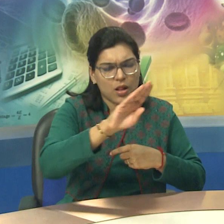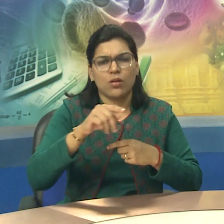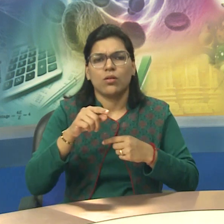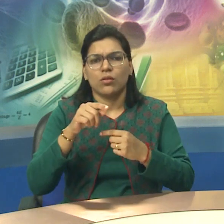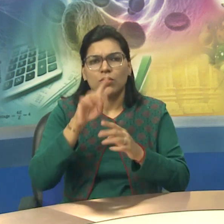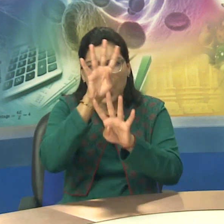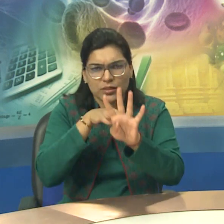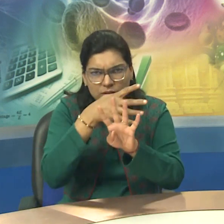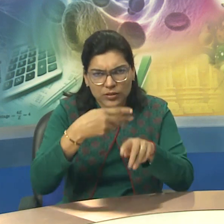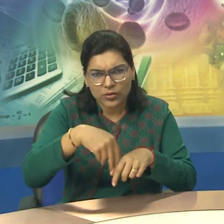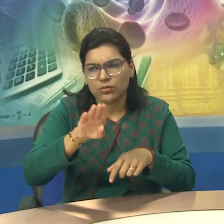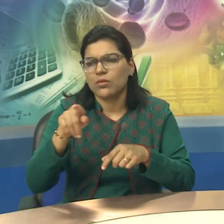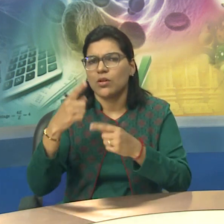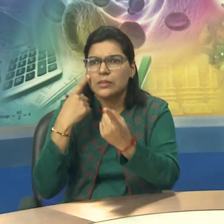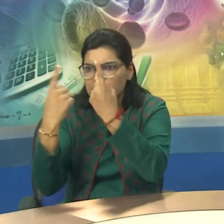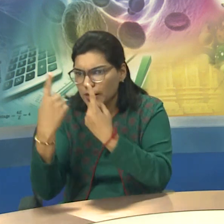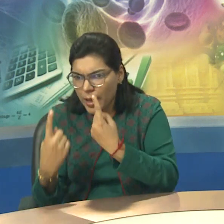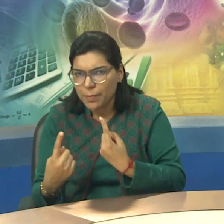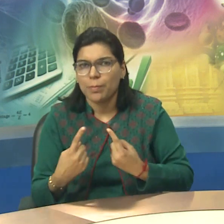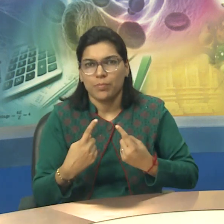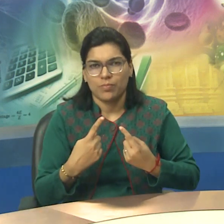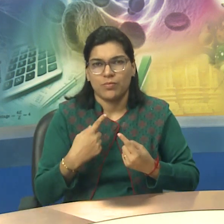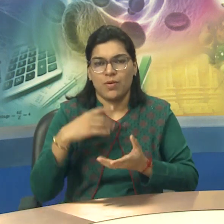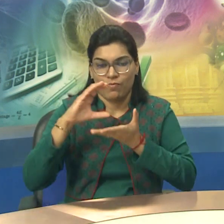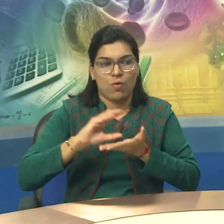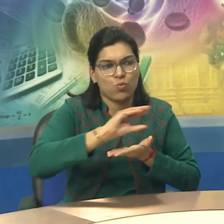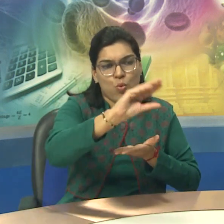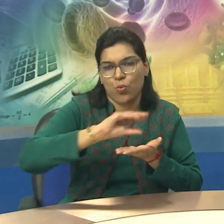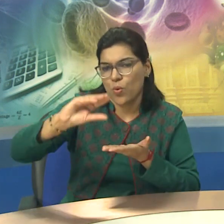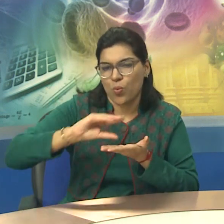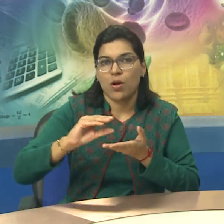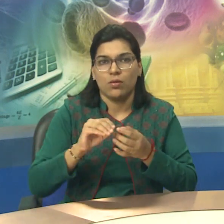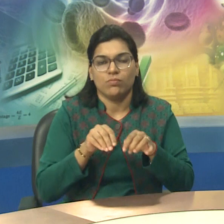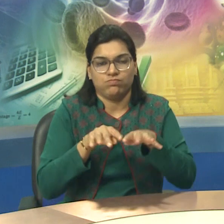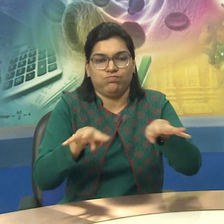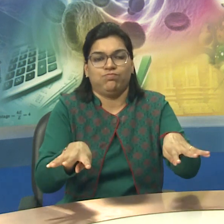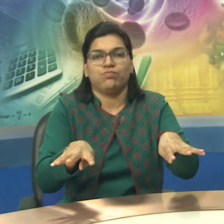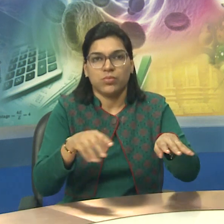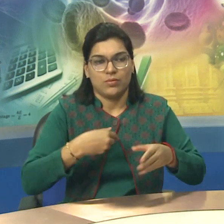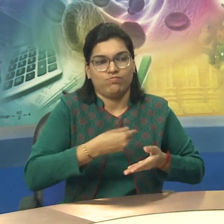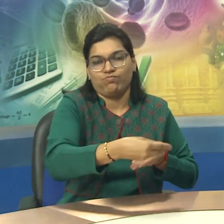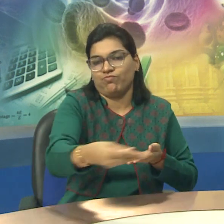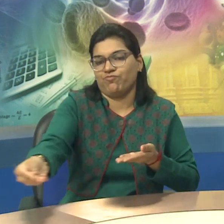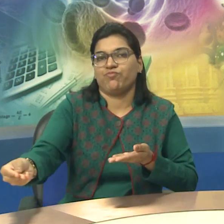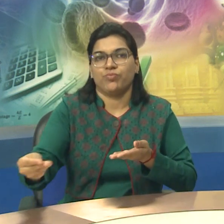Dividing the given work between you and your team